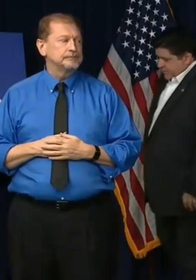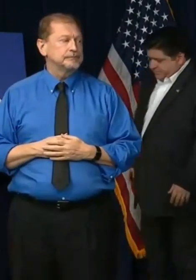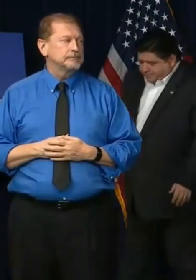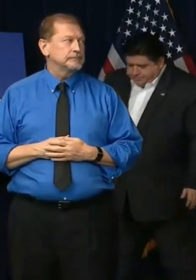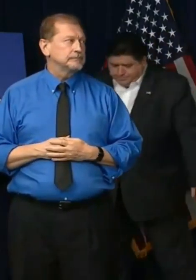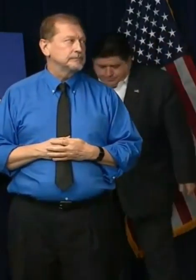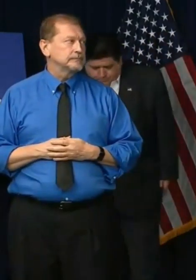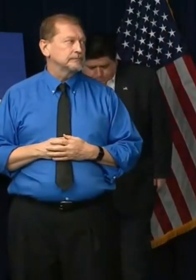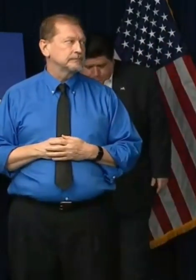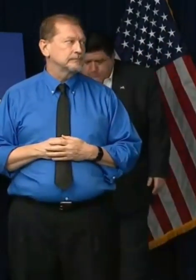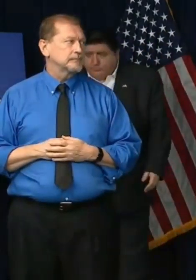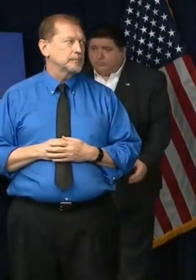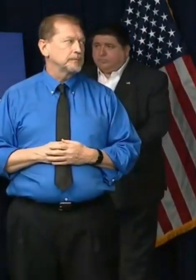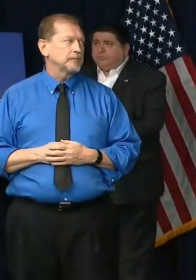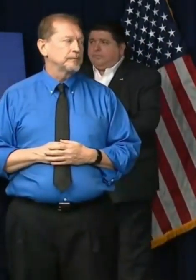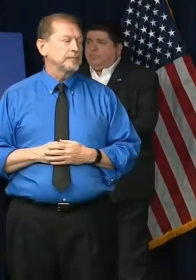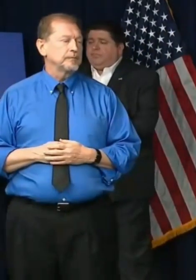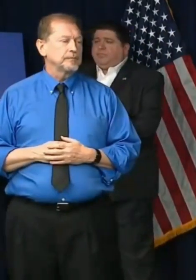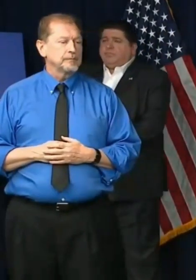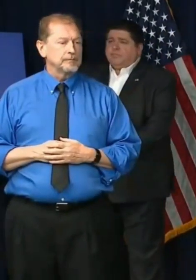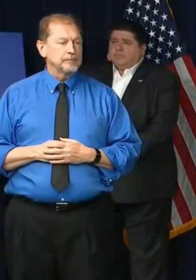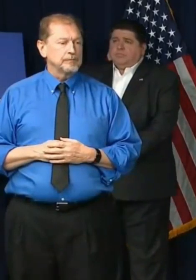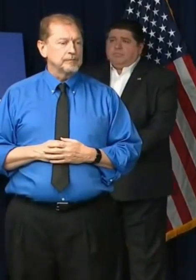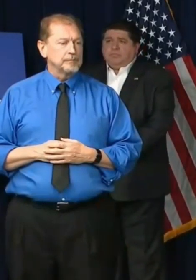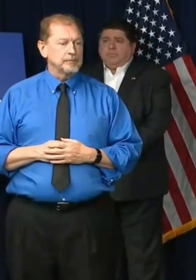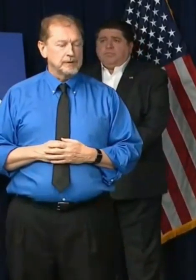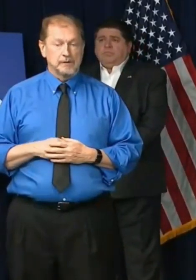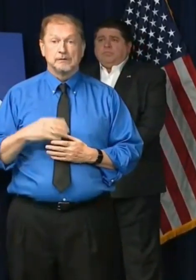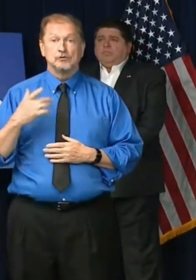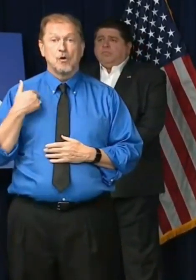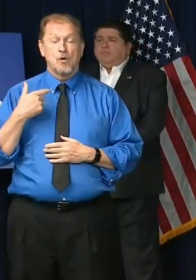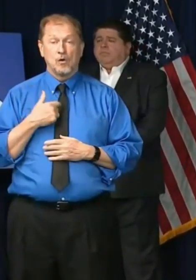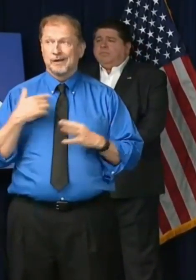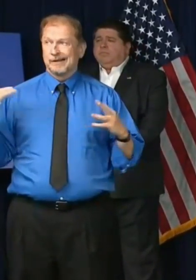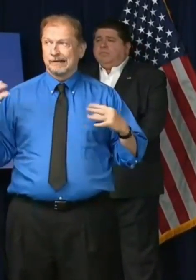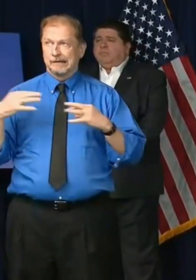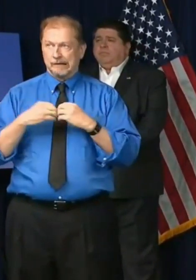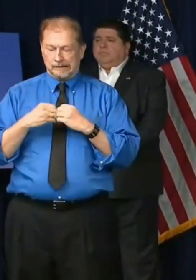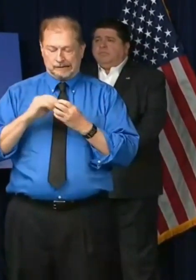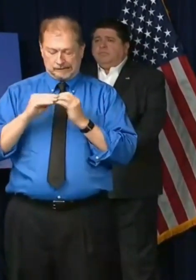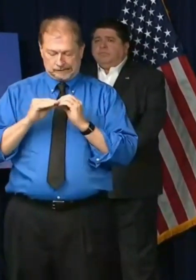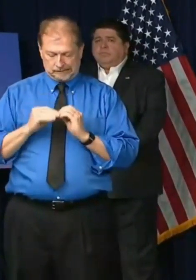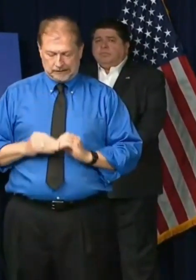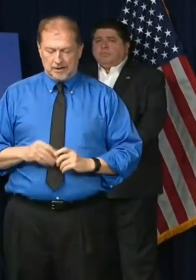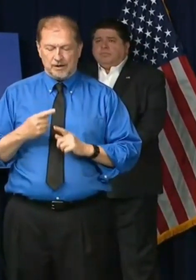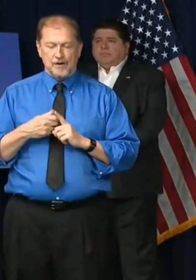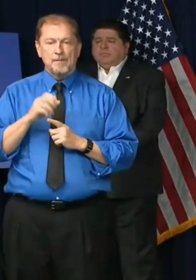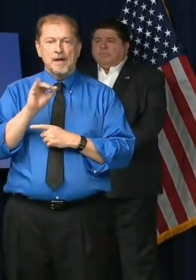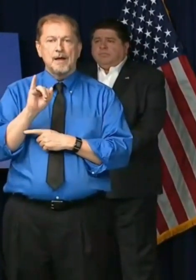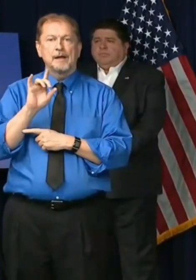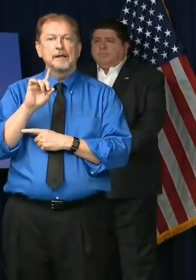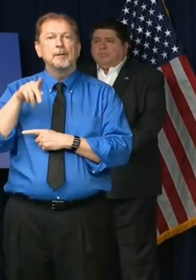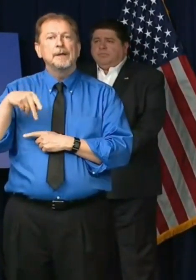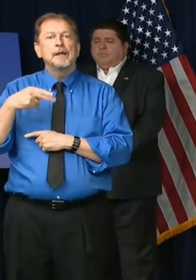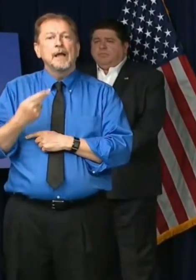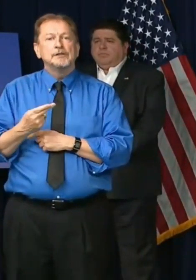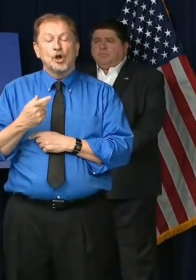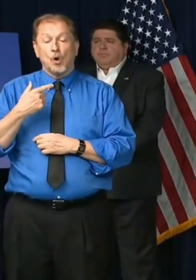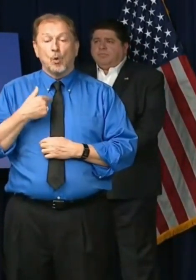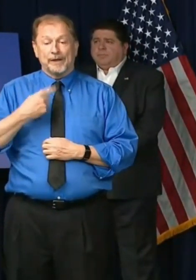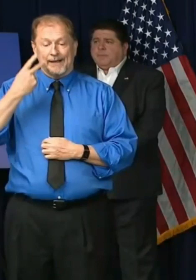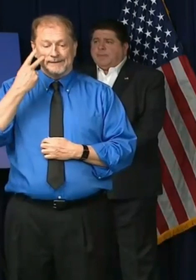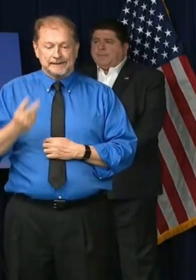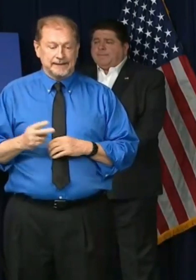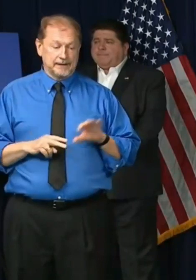So we also, with our data, with all the data that we house at IDPH, we can also overlay the